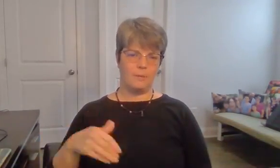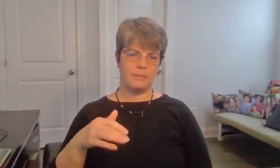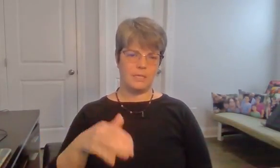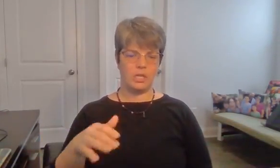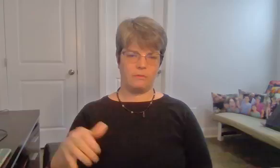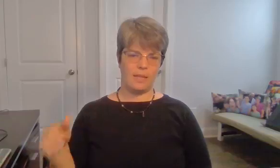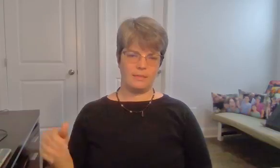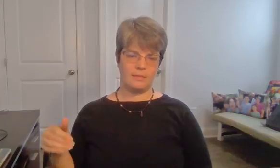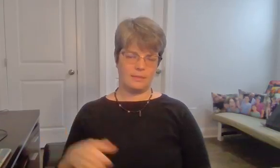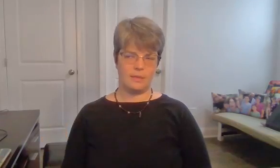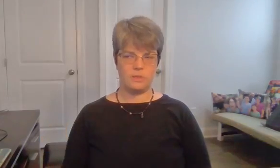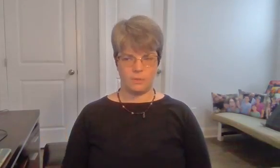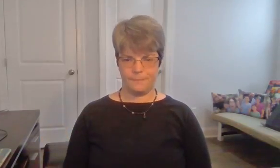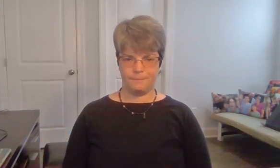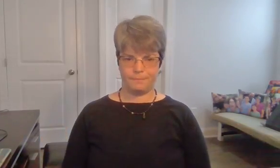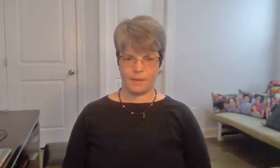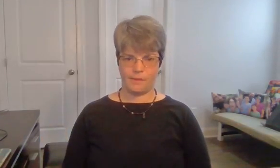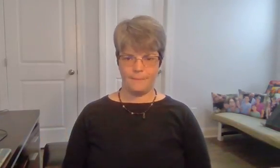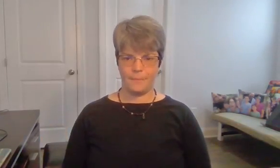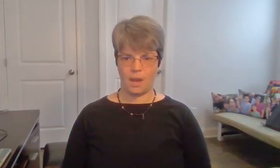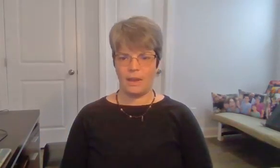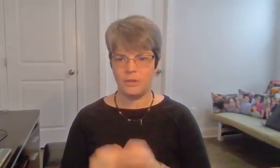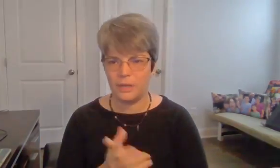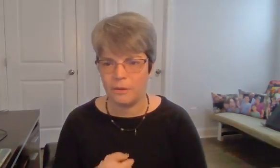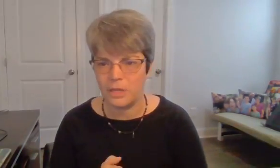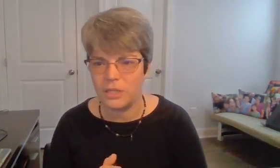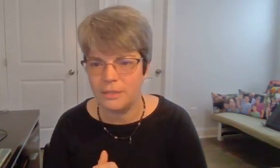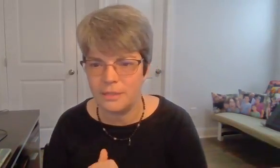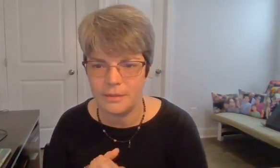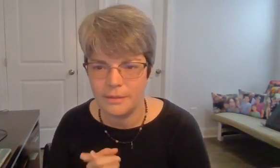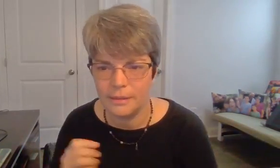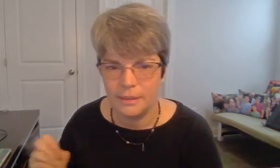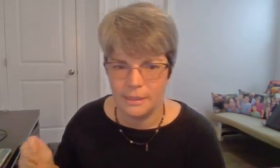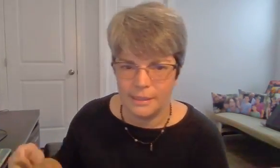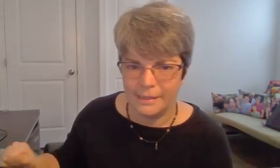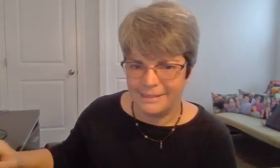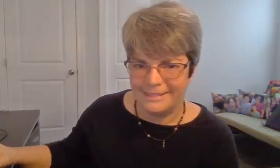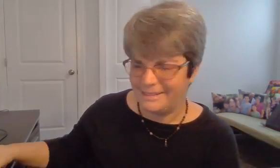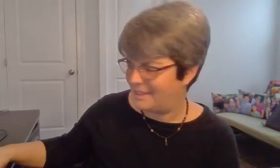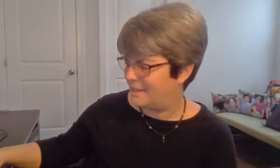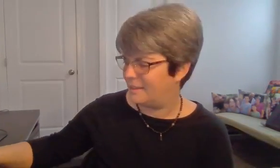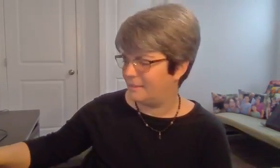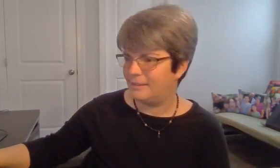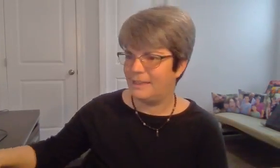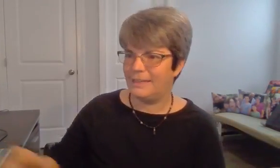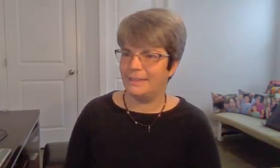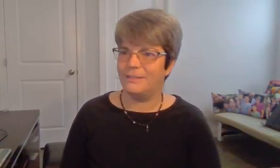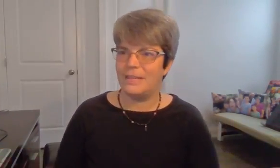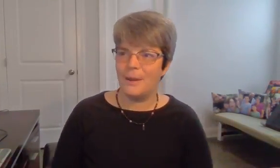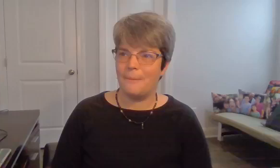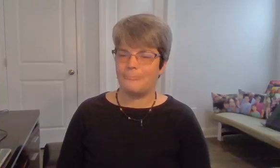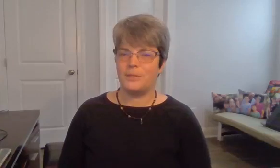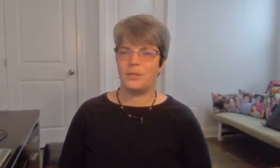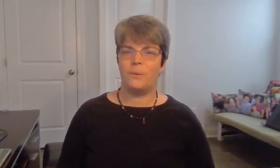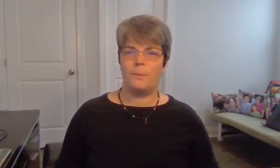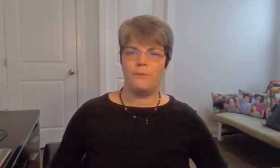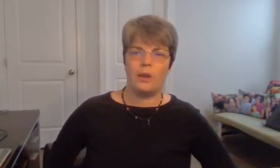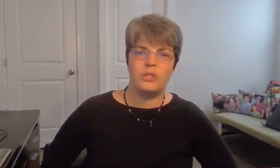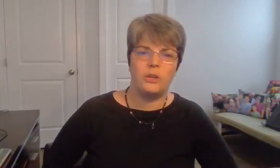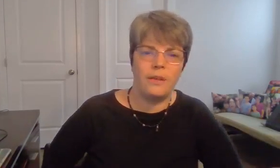to generalize the sign as well. Okay? All right, how are we doing? Any questions? All right, and we'll keep going. So before I show you all